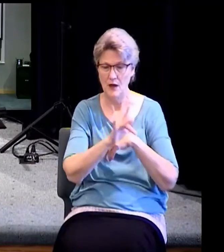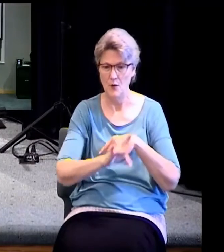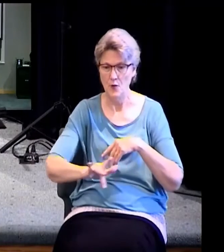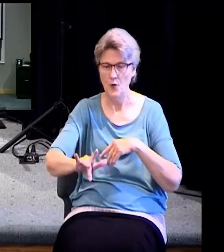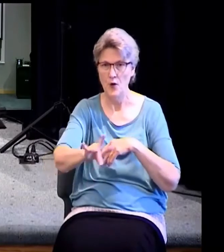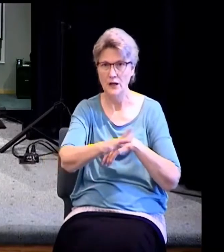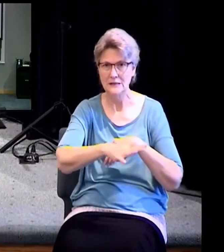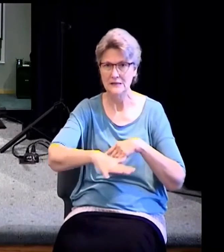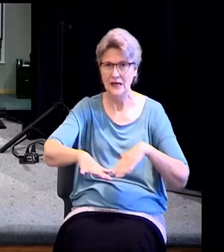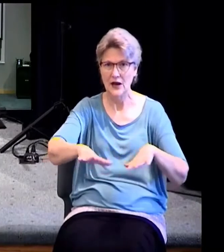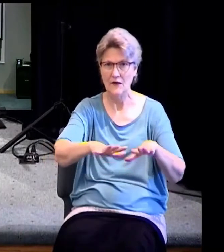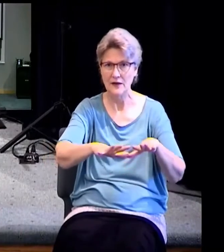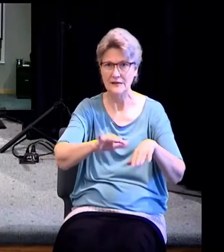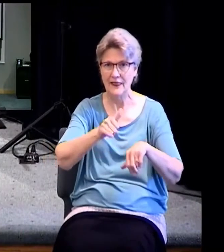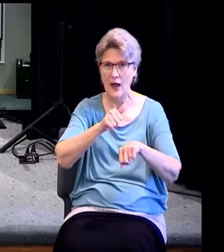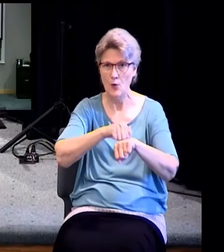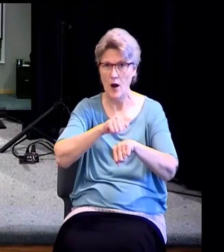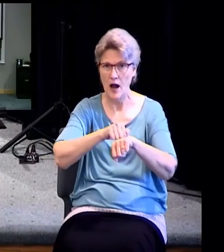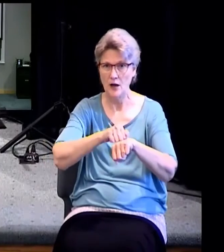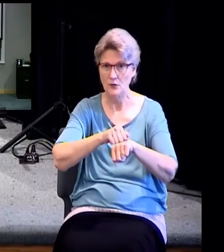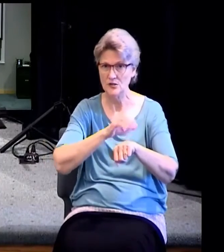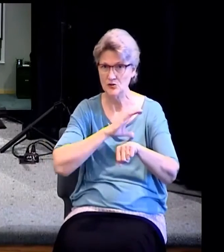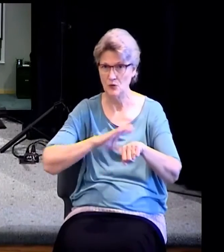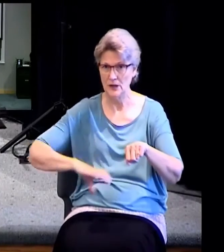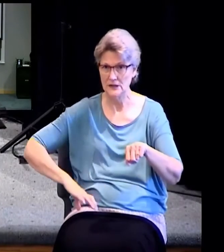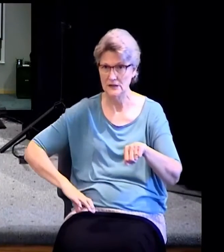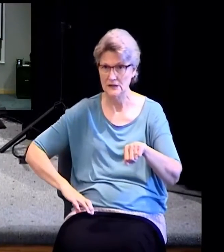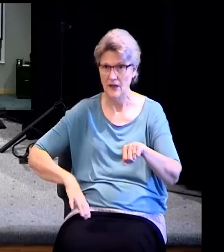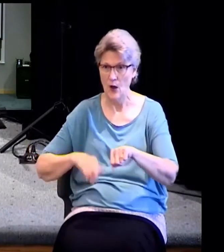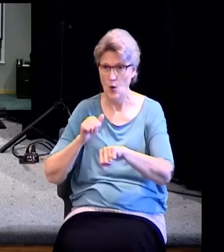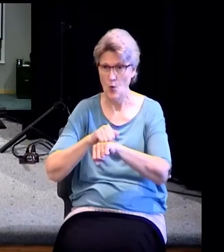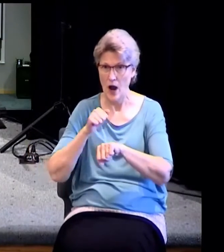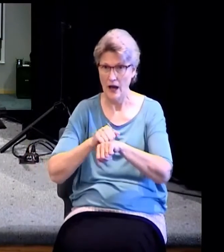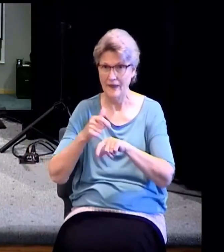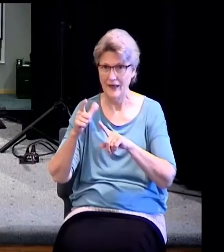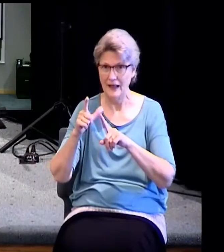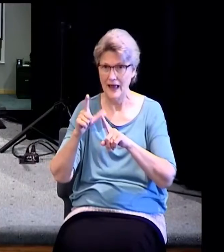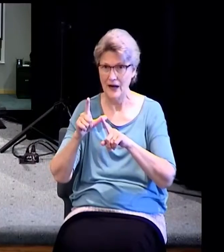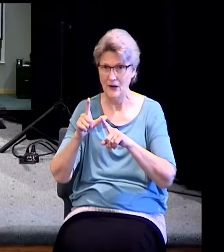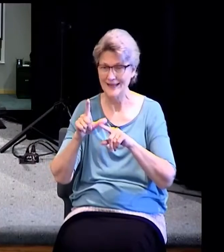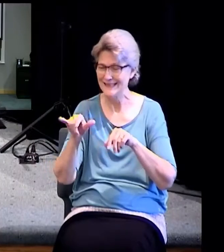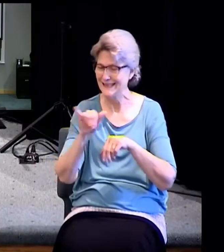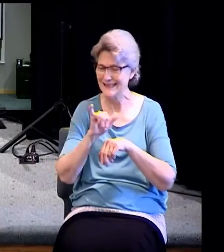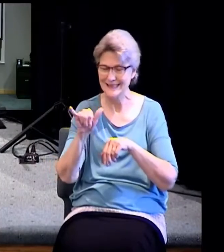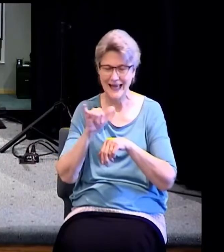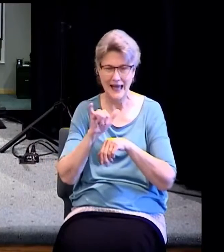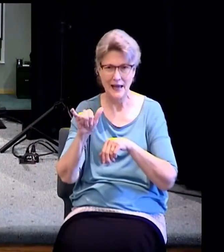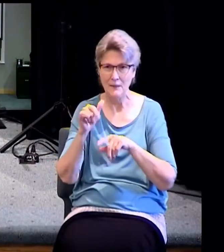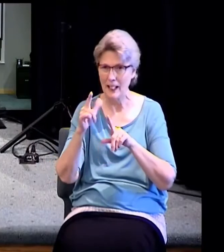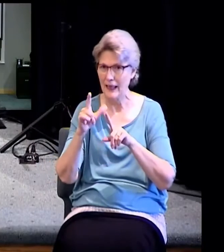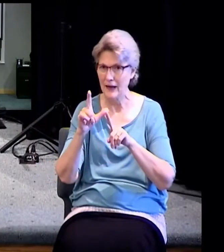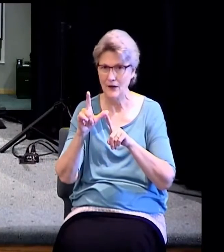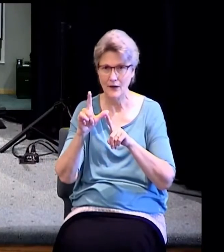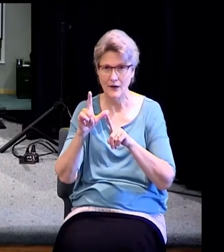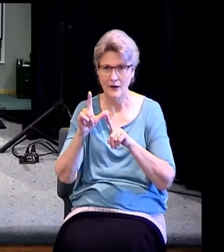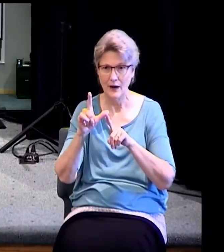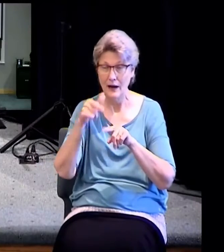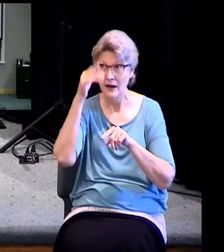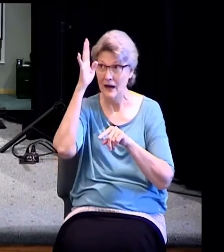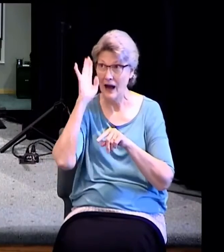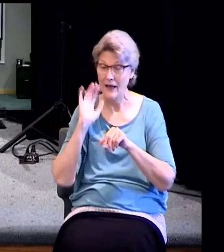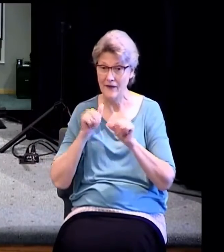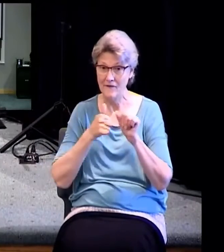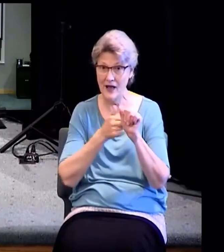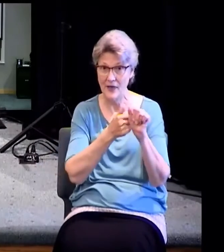was Christ. The rock, sheen, the letter, it refers to the same thing. He's saying it was God